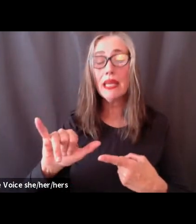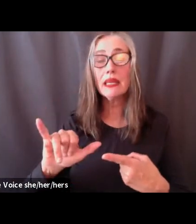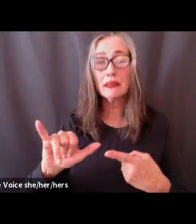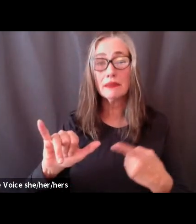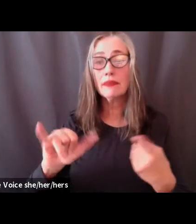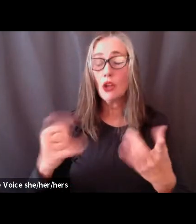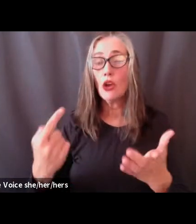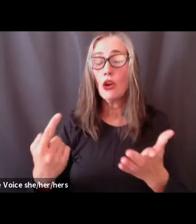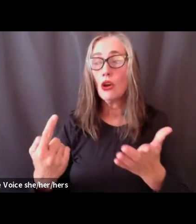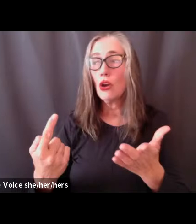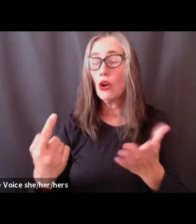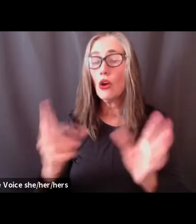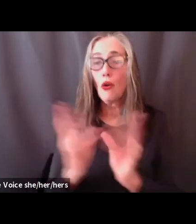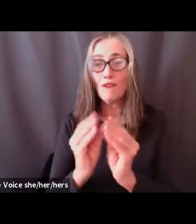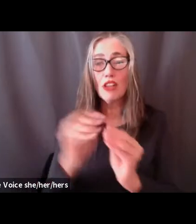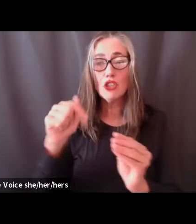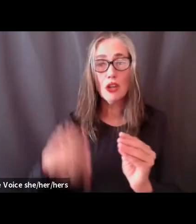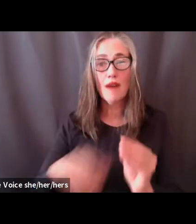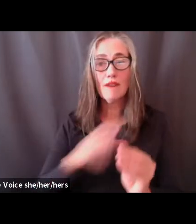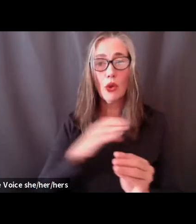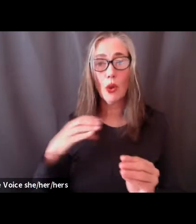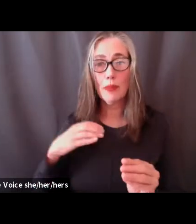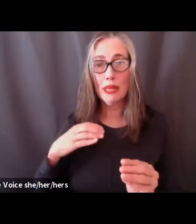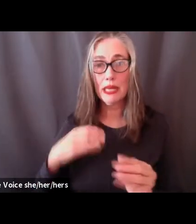Okay, so staff will